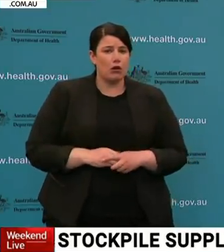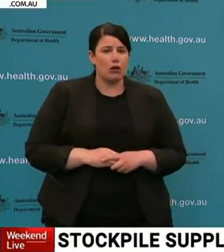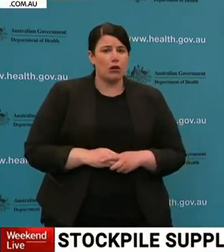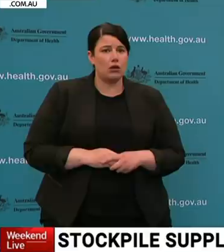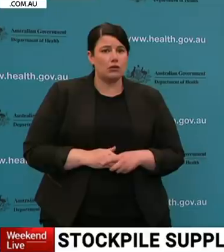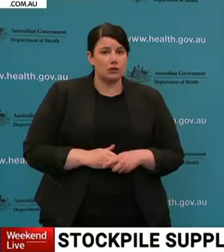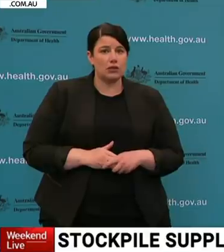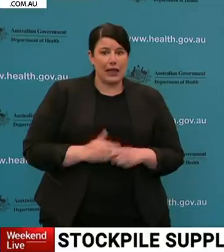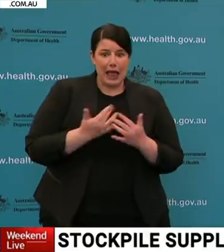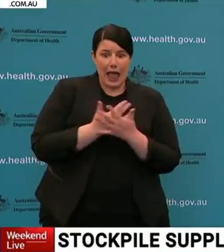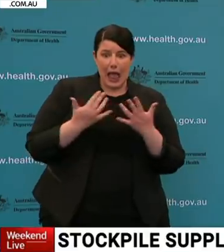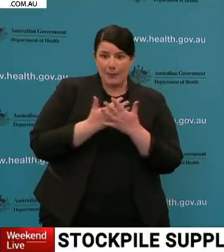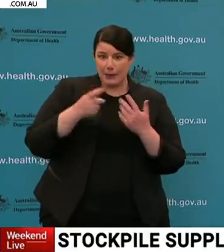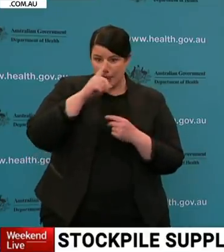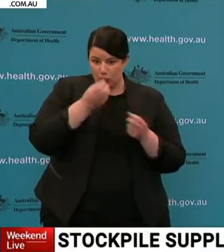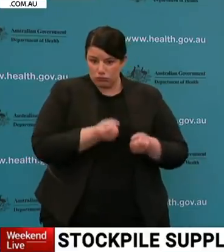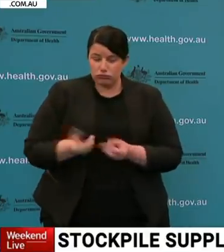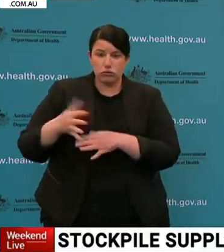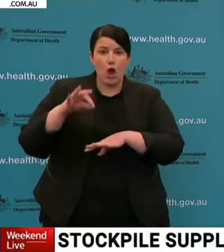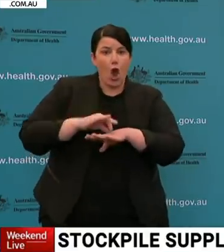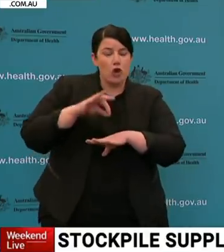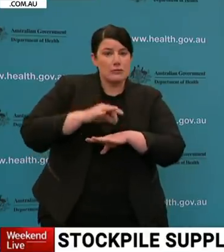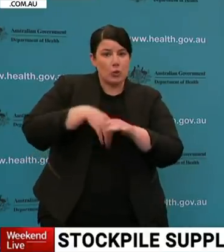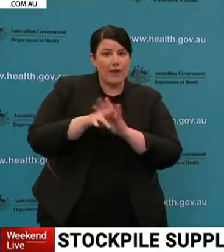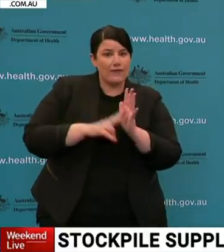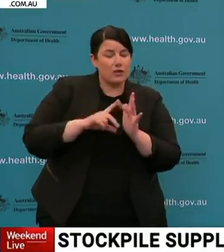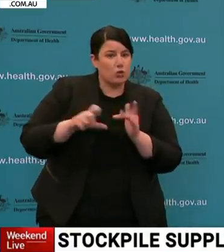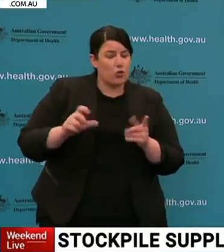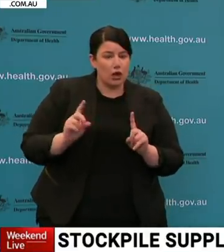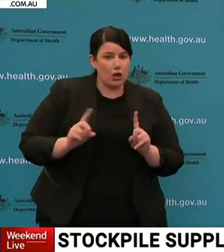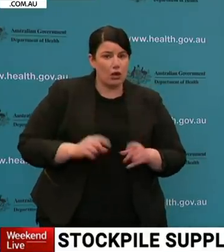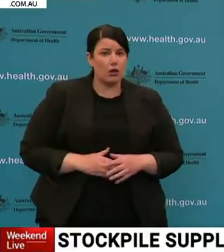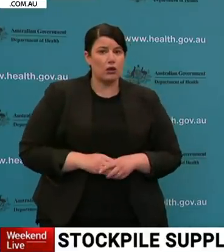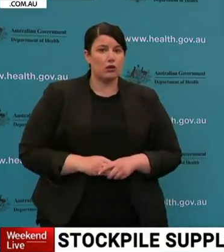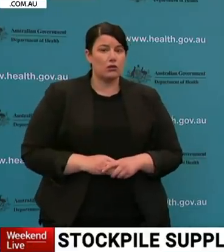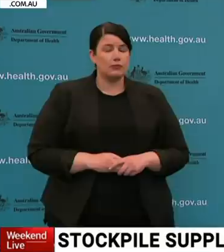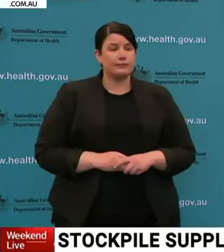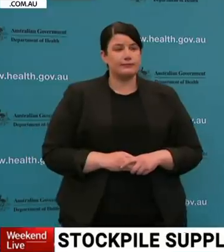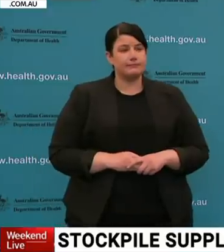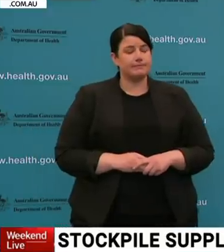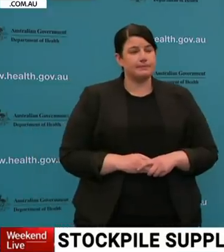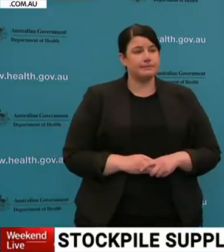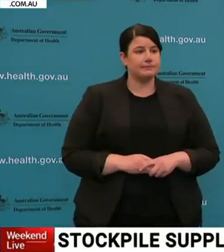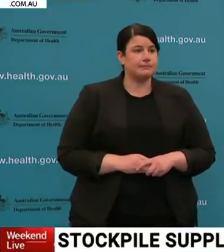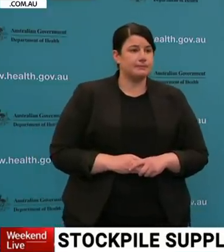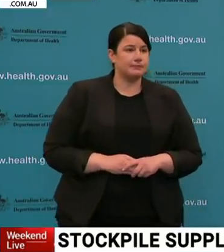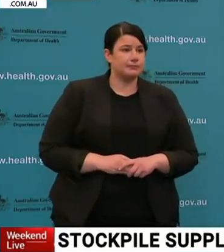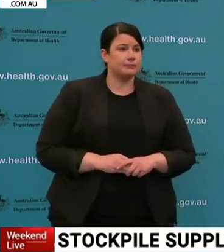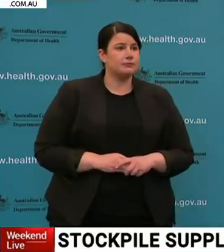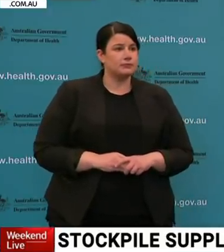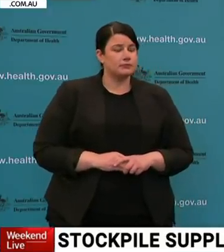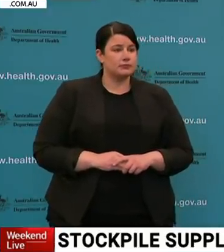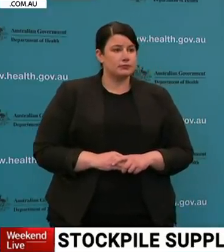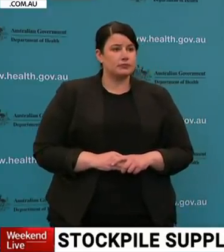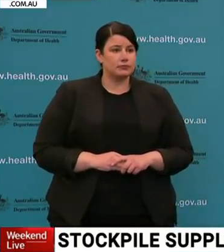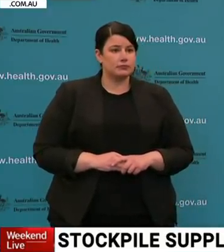in terms of the number of people who could be hospitalised down in Victoria in particular? Well, I think the important thing is that we've now introduced a number of